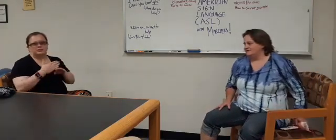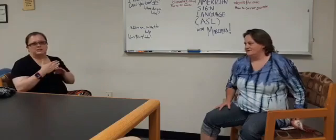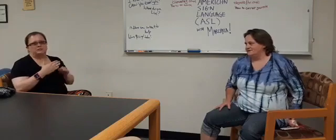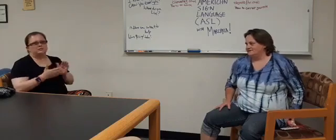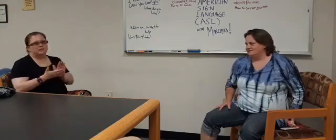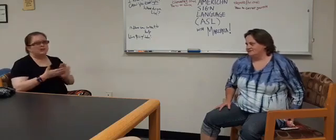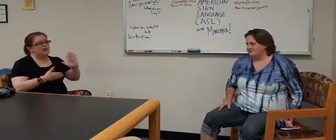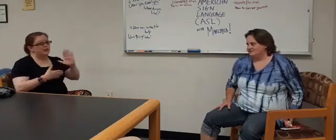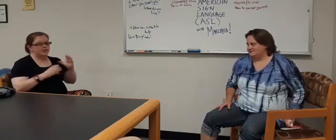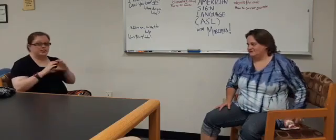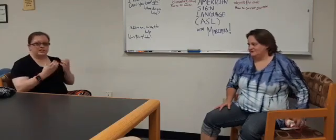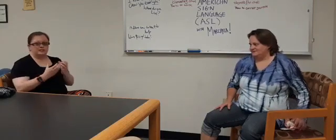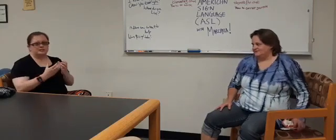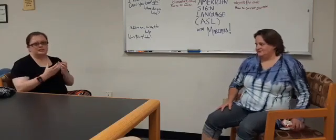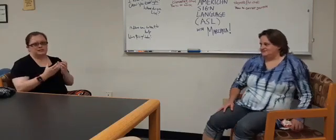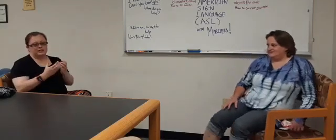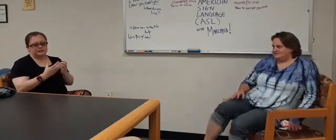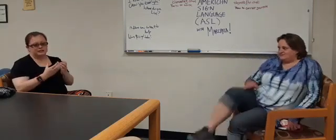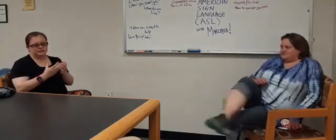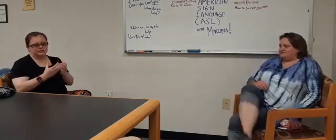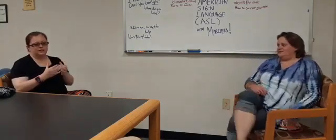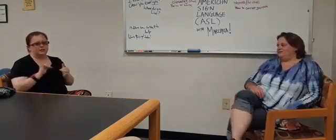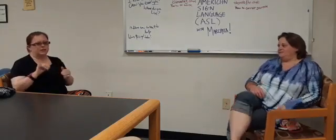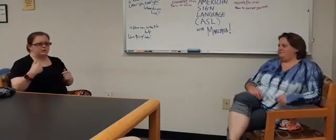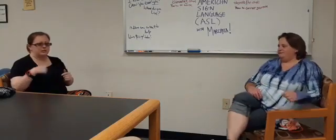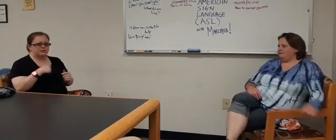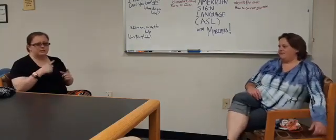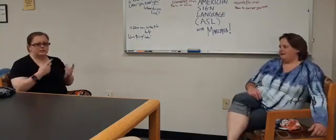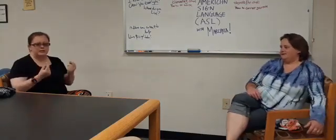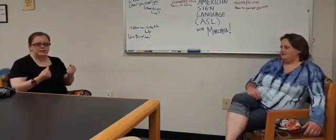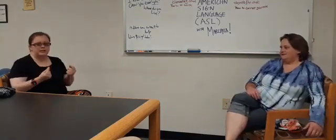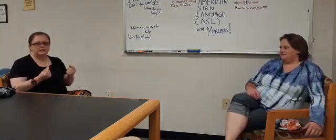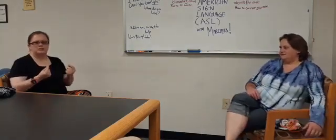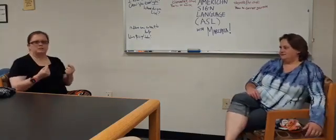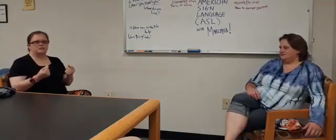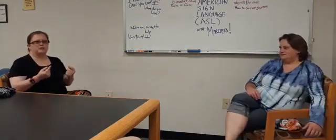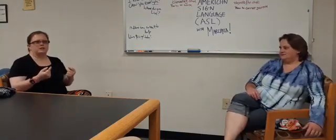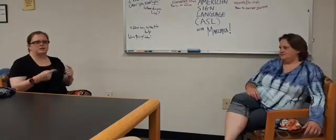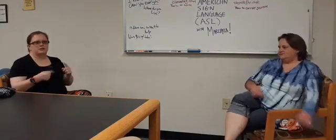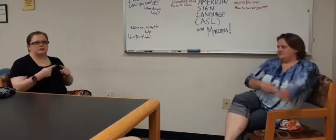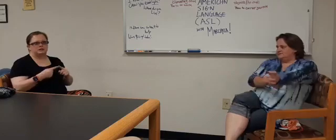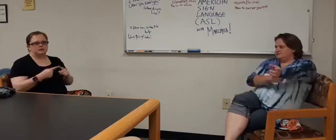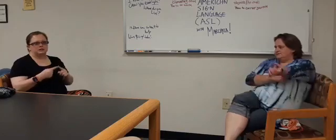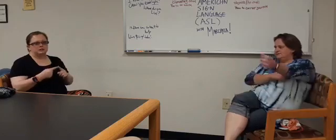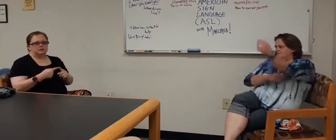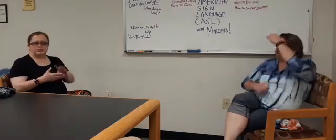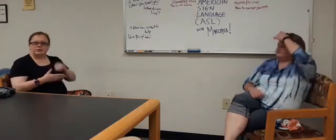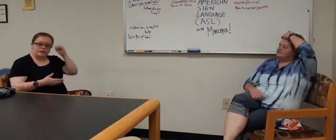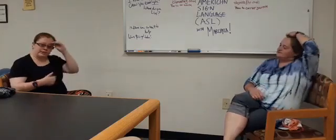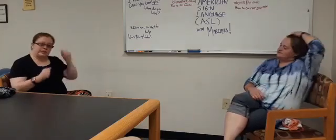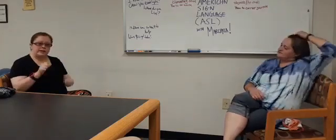my college classes that we did when we were learning